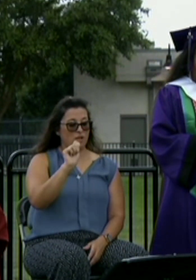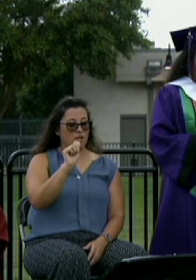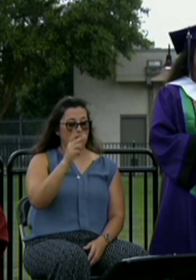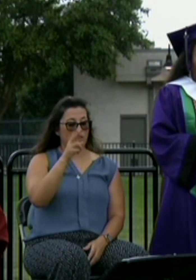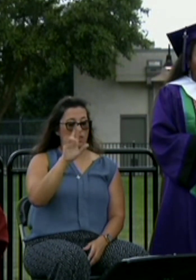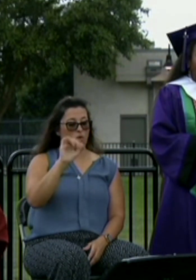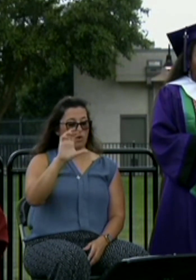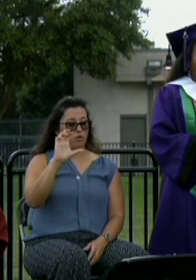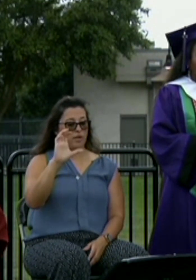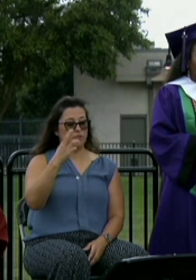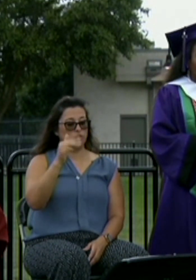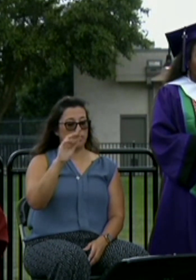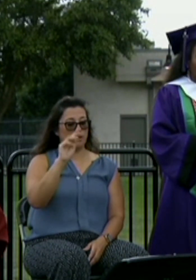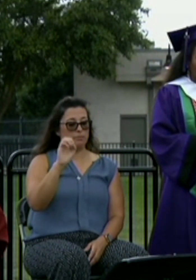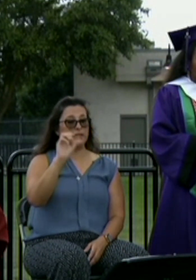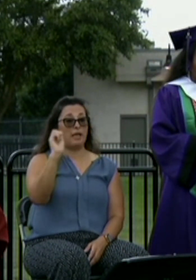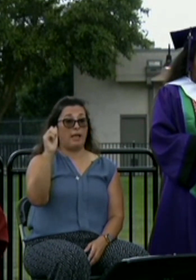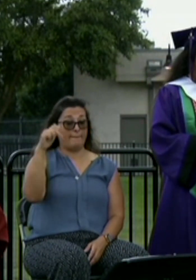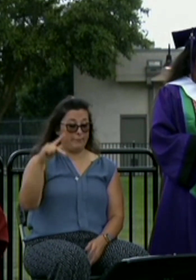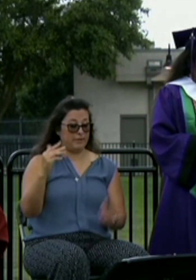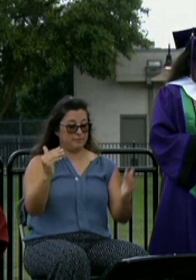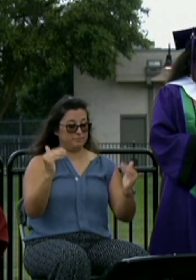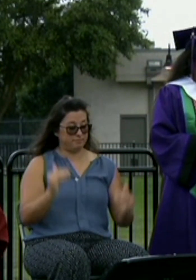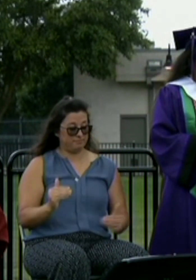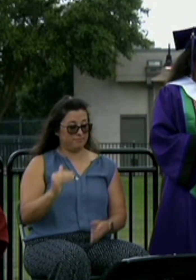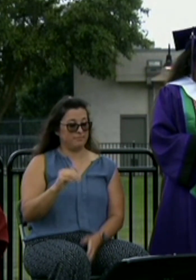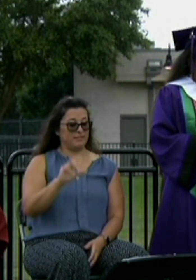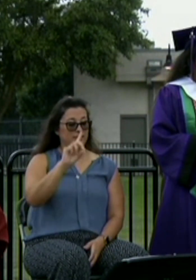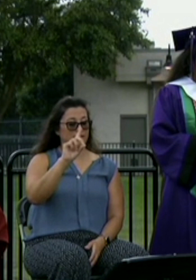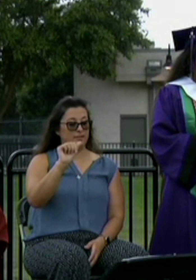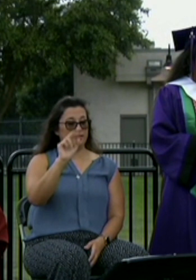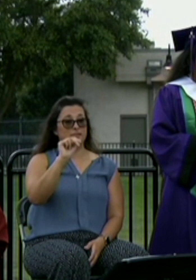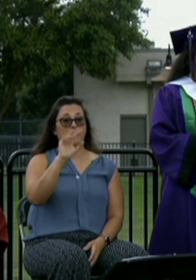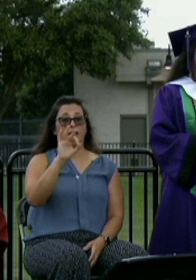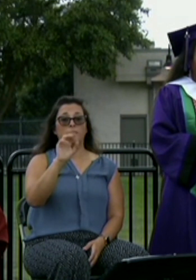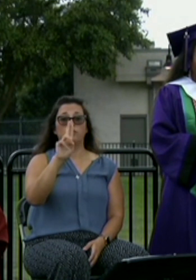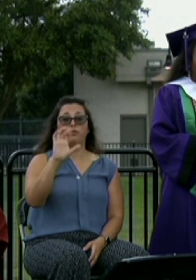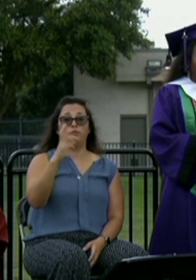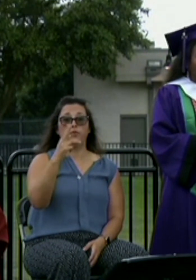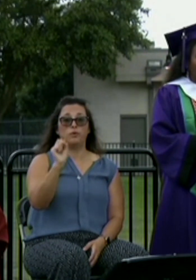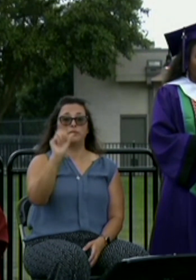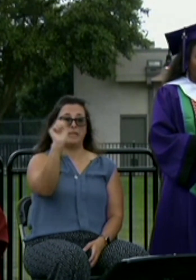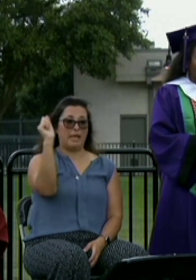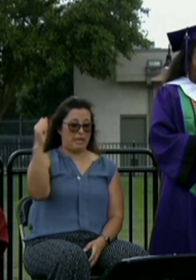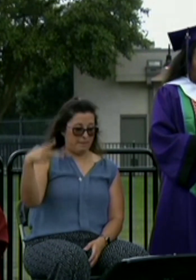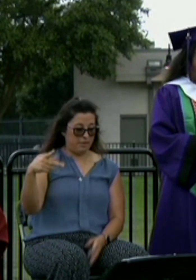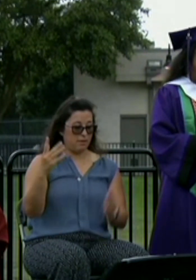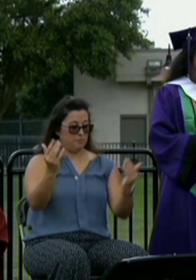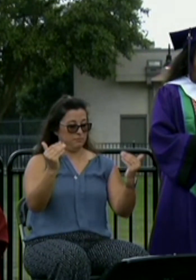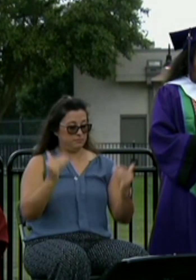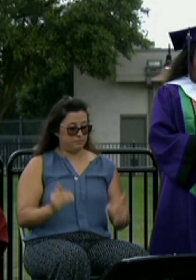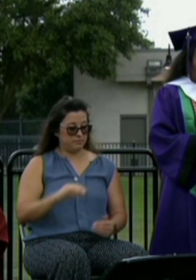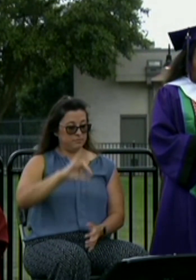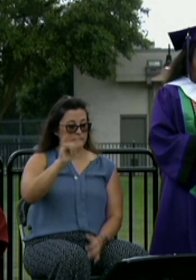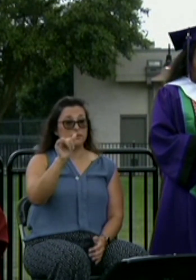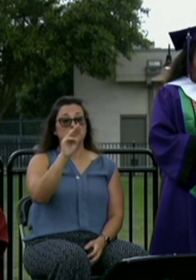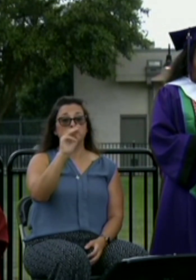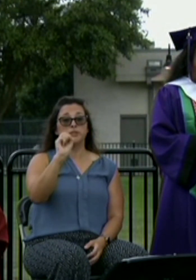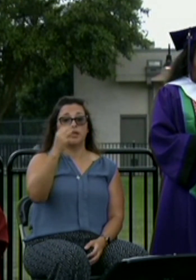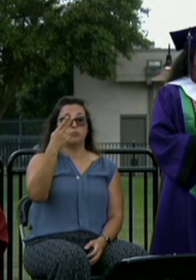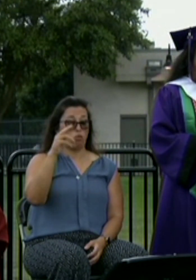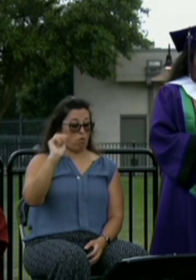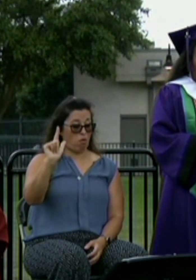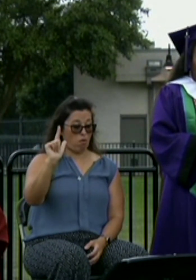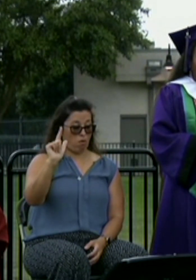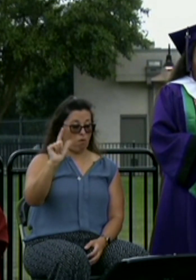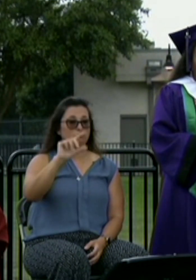Chambly, Assistant Principal, Dan Fuchs, Assistant Principal, James